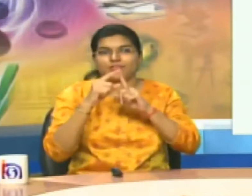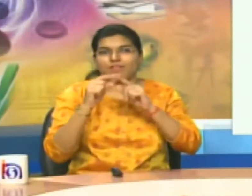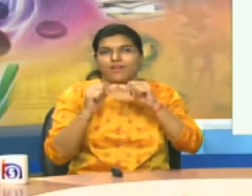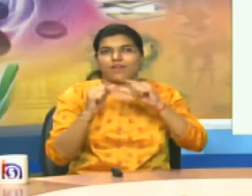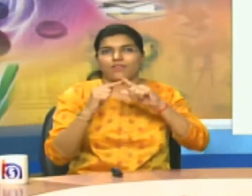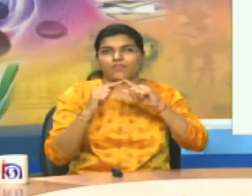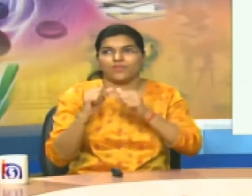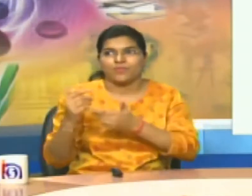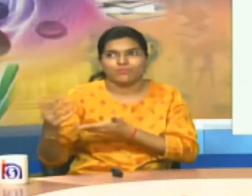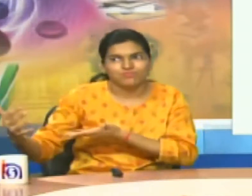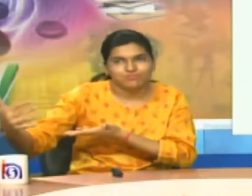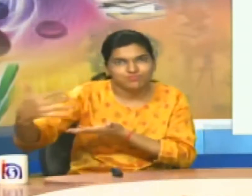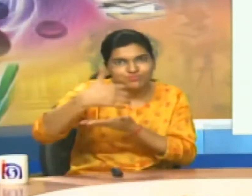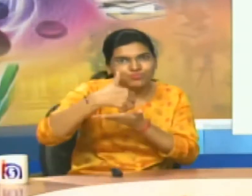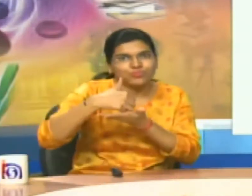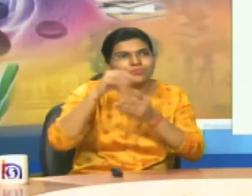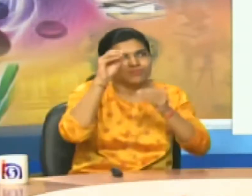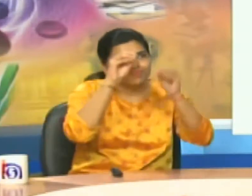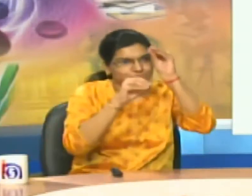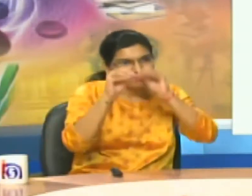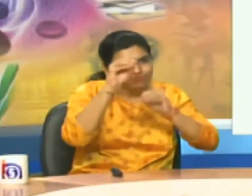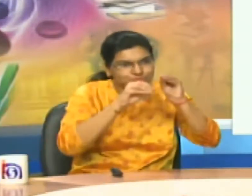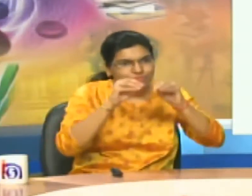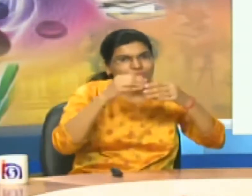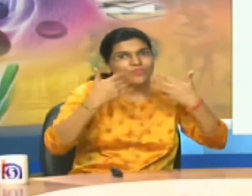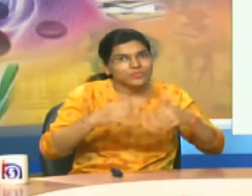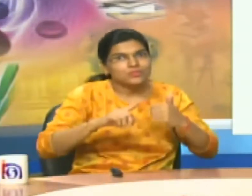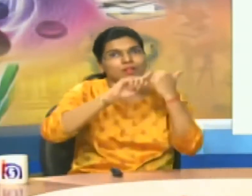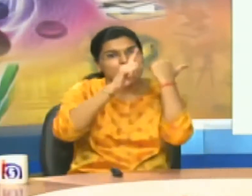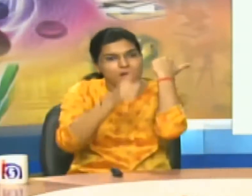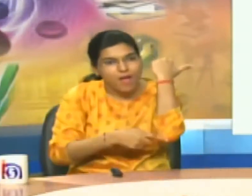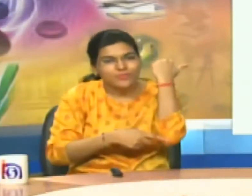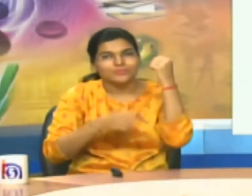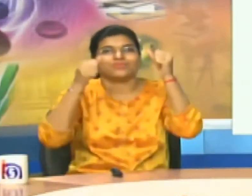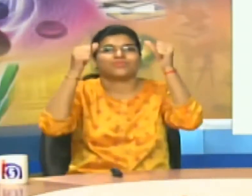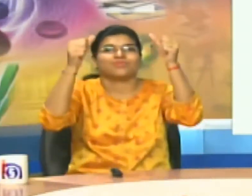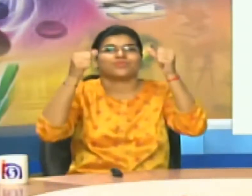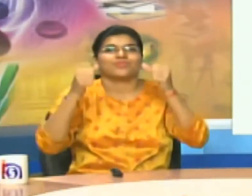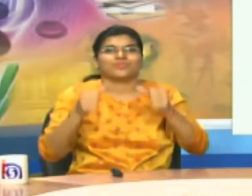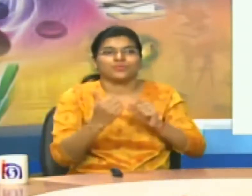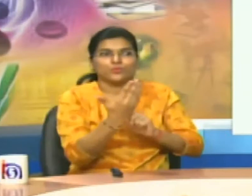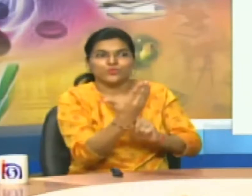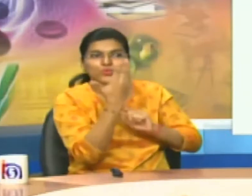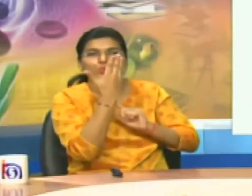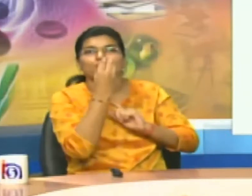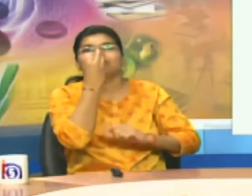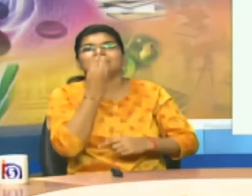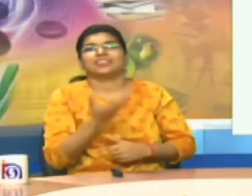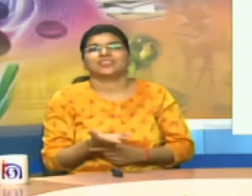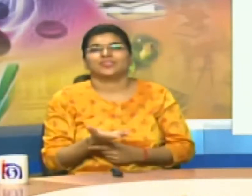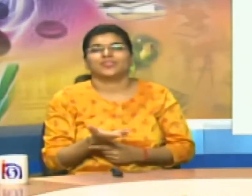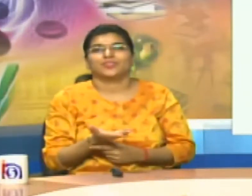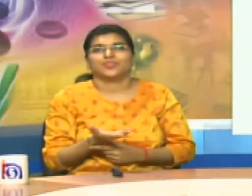graphical format that makes us easy to look at it and understand. So, all these analyses and data